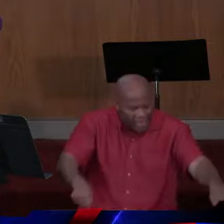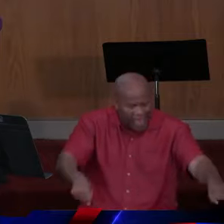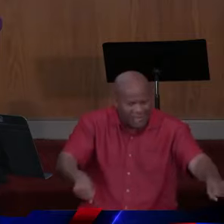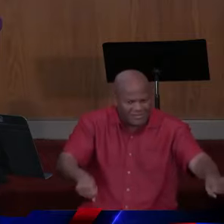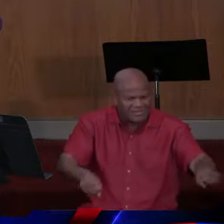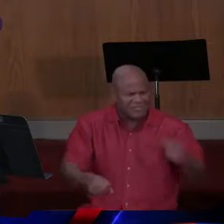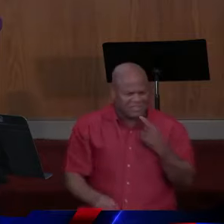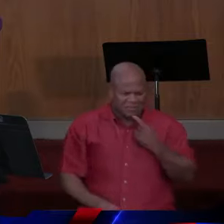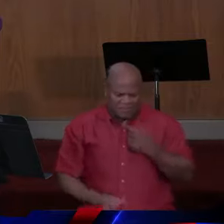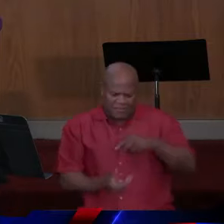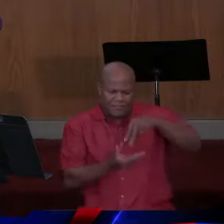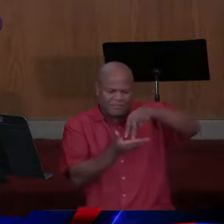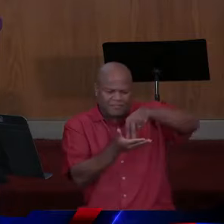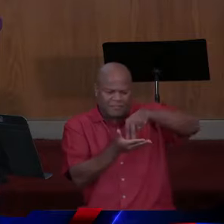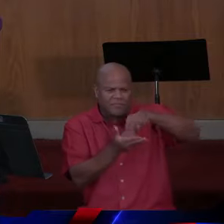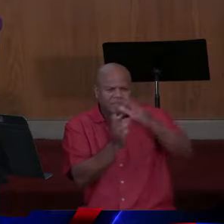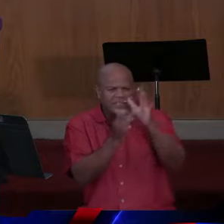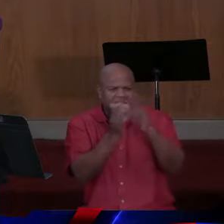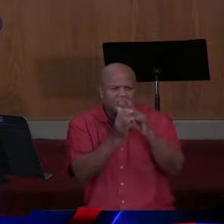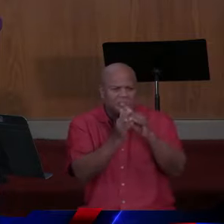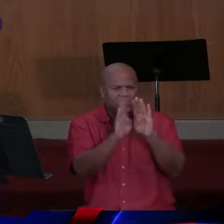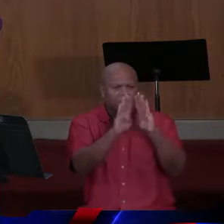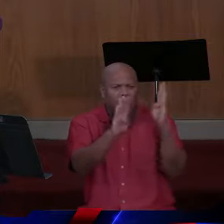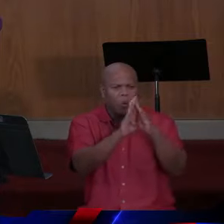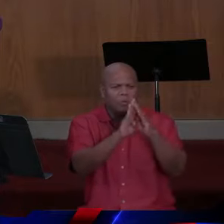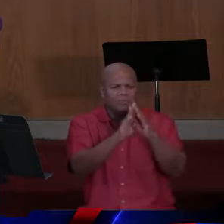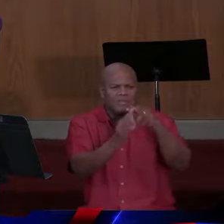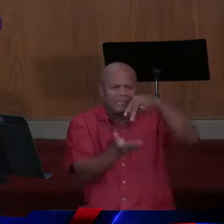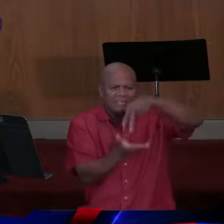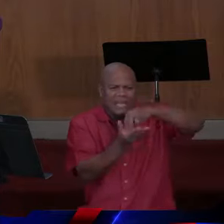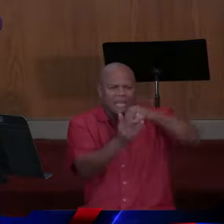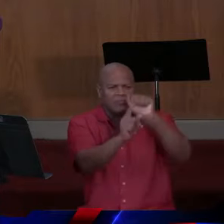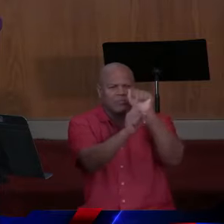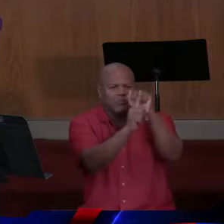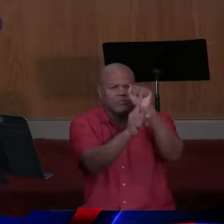He said, I stand at the door and knock that you might be invited in.